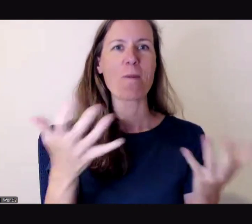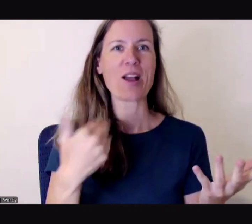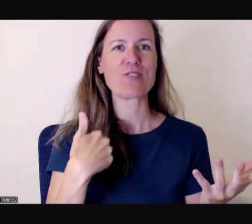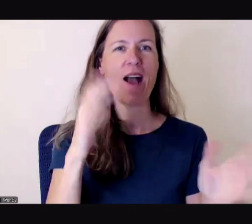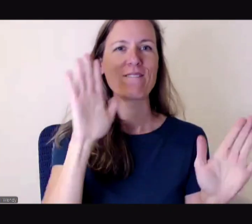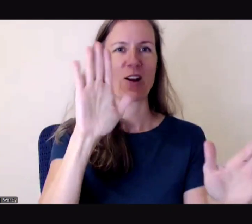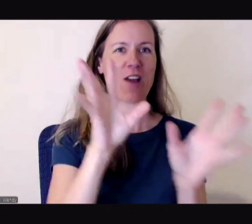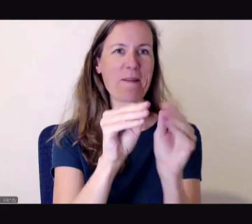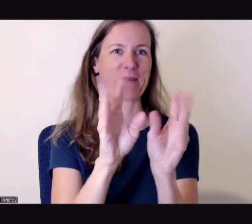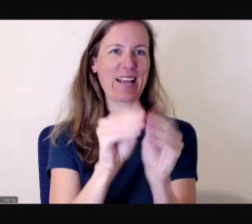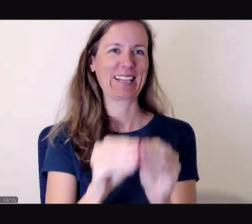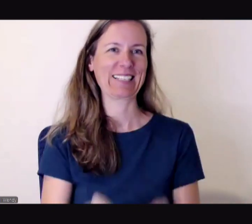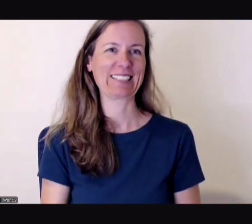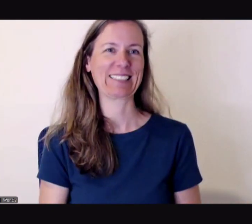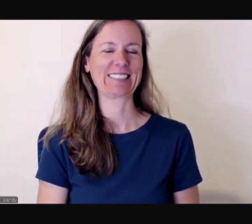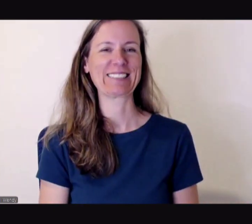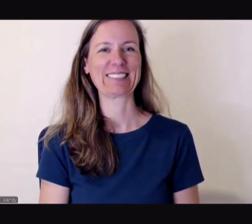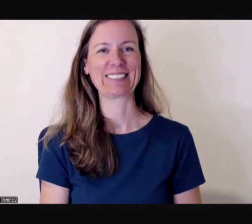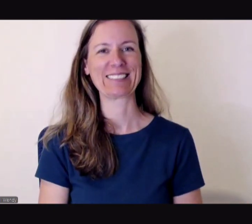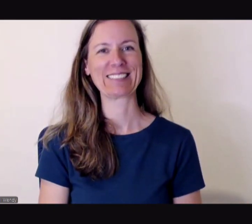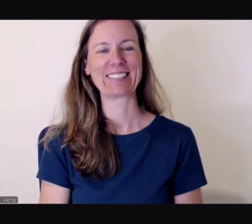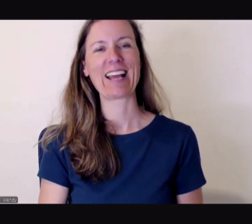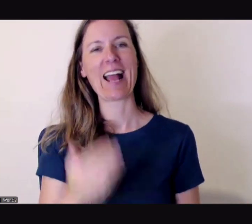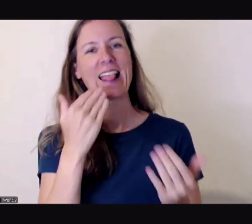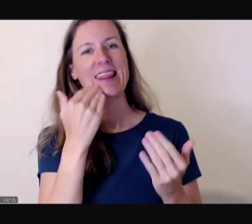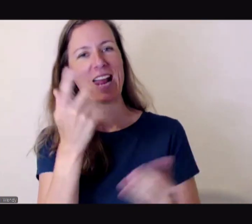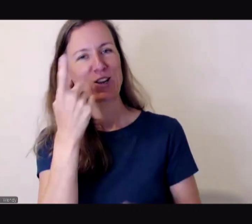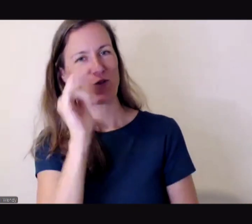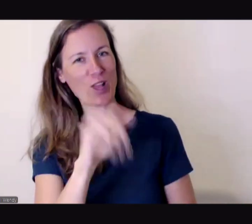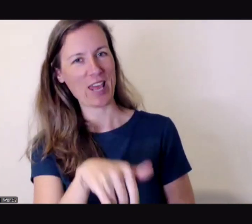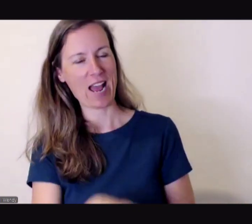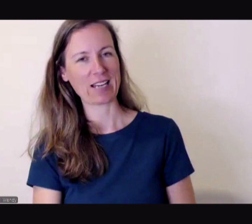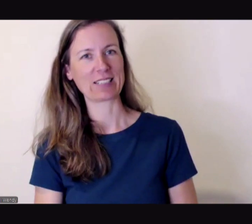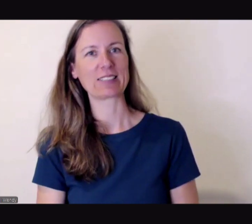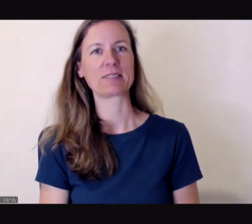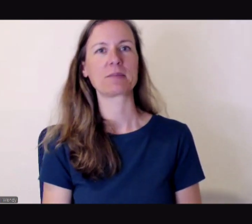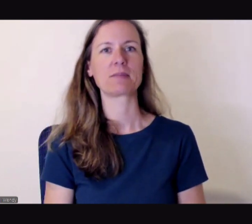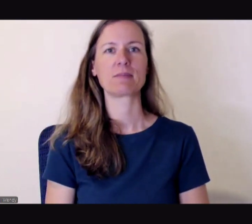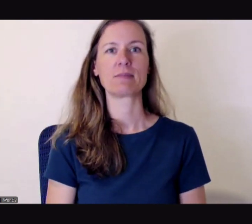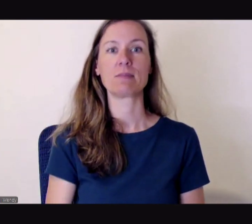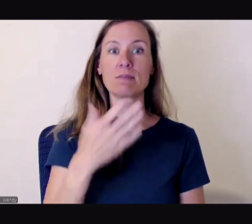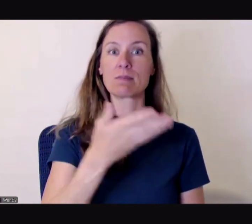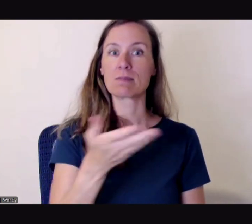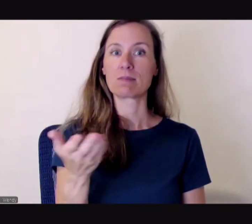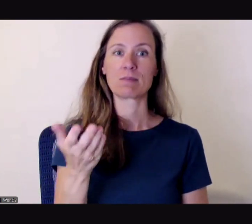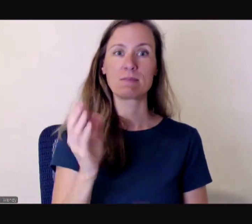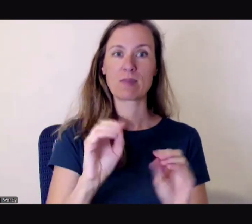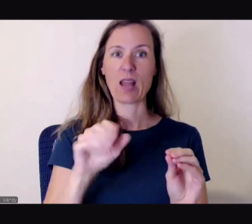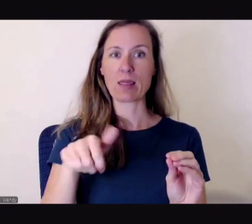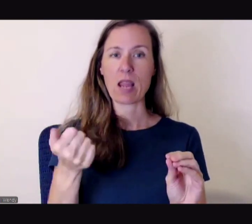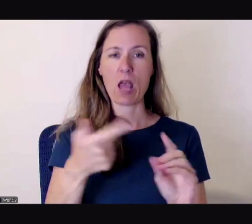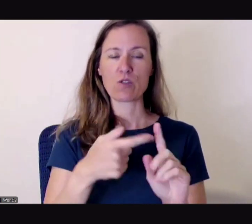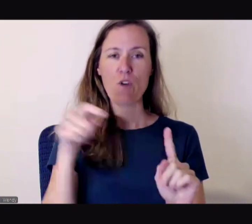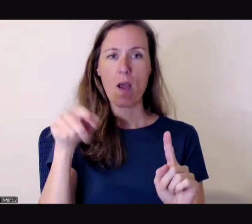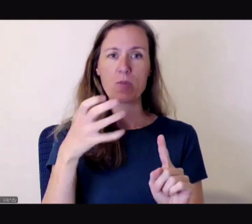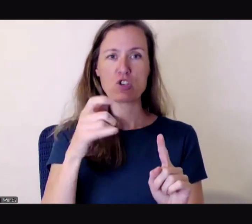meeting. Thank you. Thank you for that. All right, hearing nothing else from the Cheverly Day Planning Board.